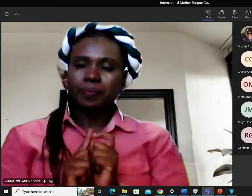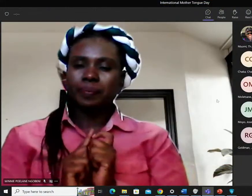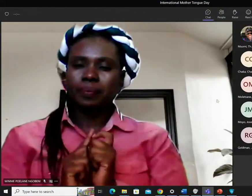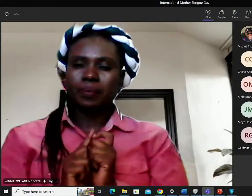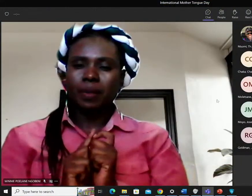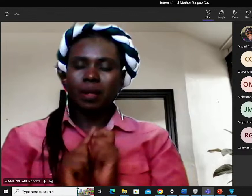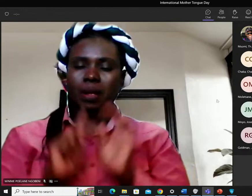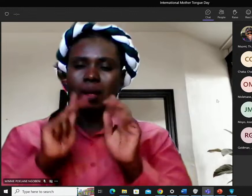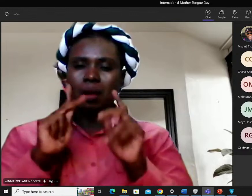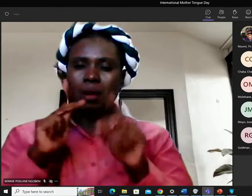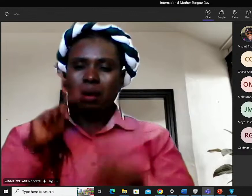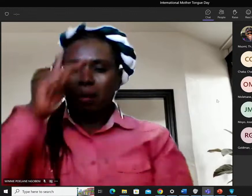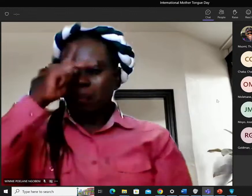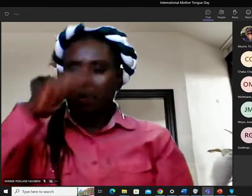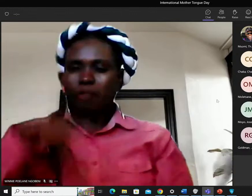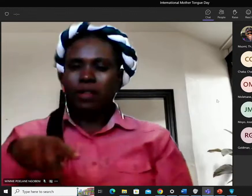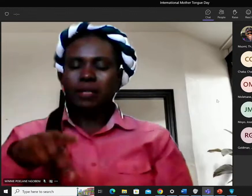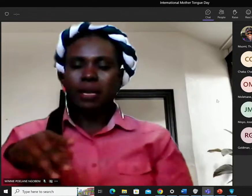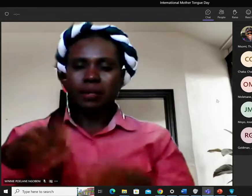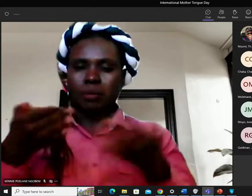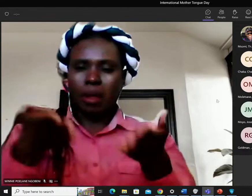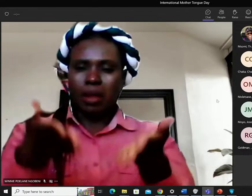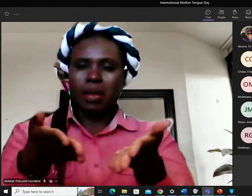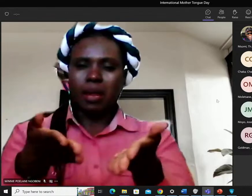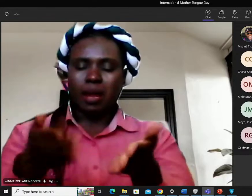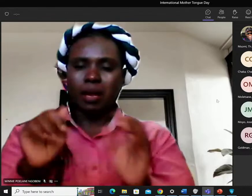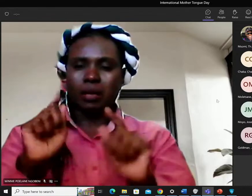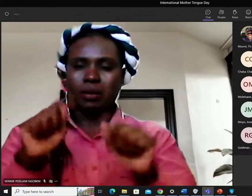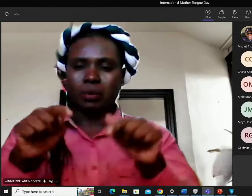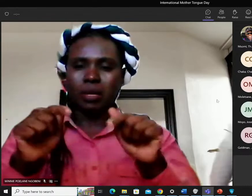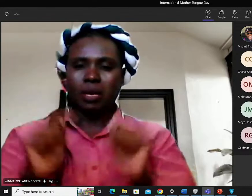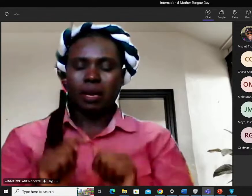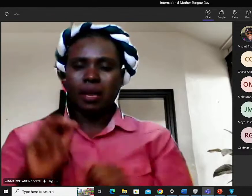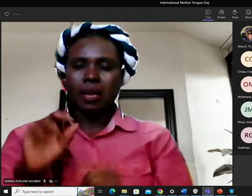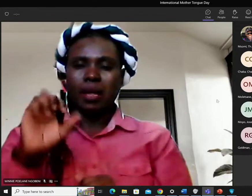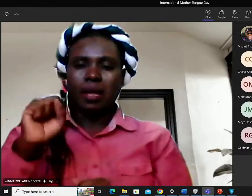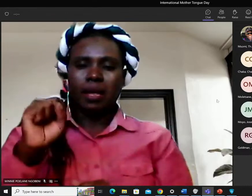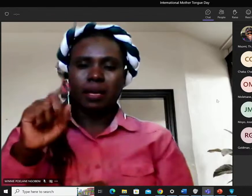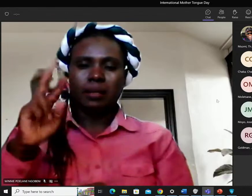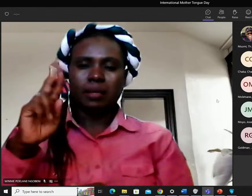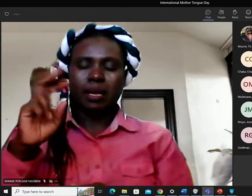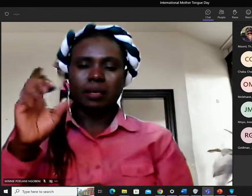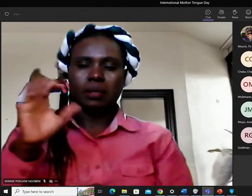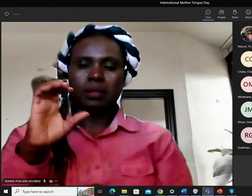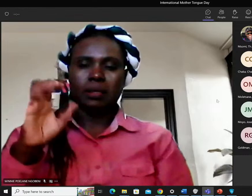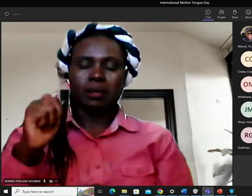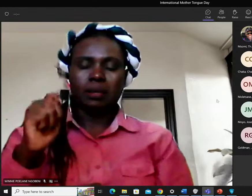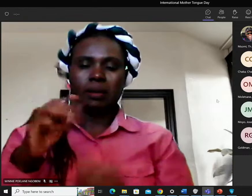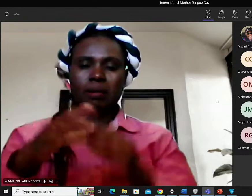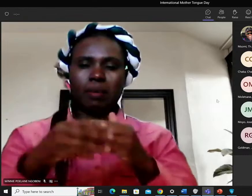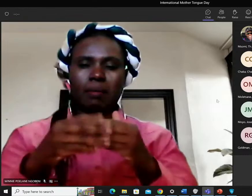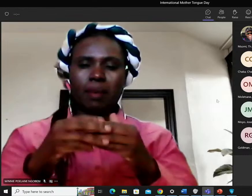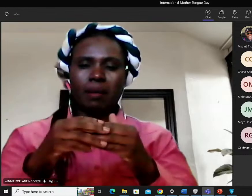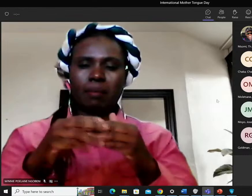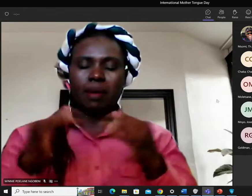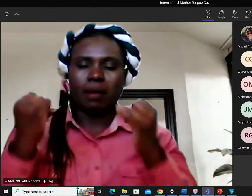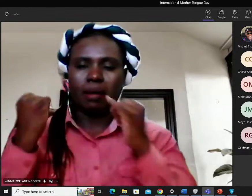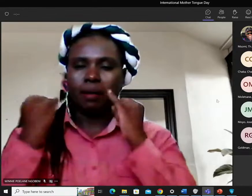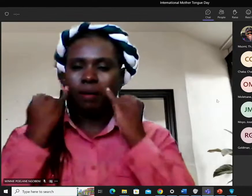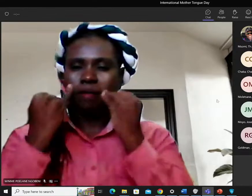professors present here today, SRC members, esteemed guests,